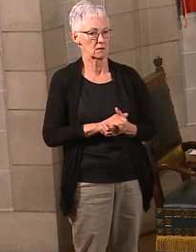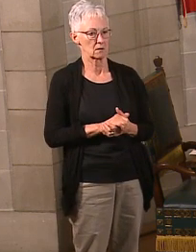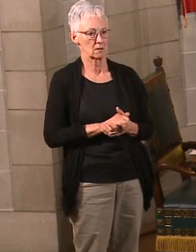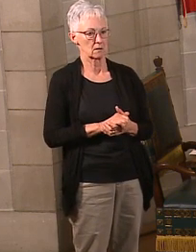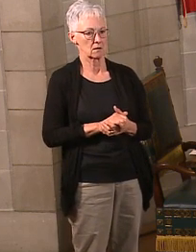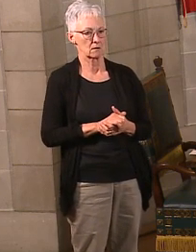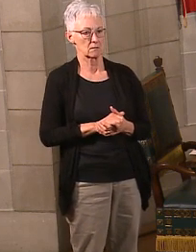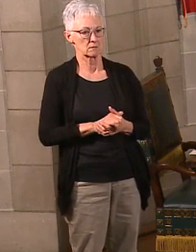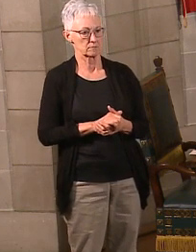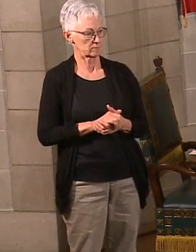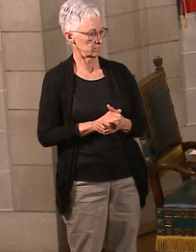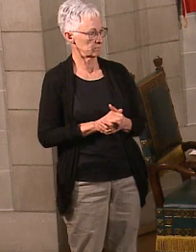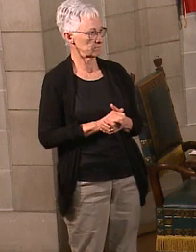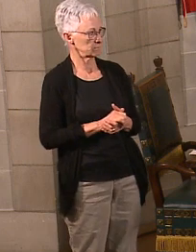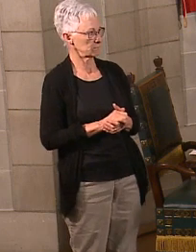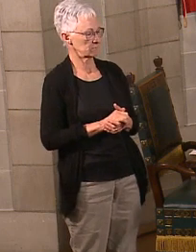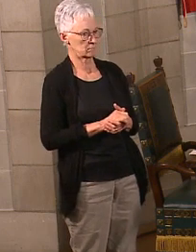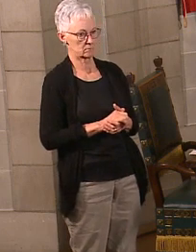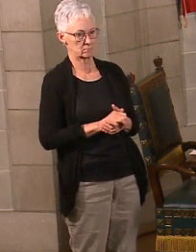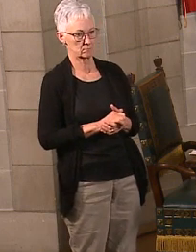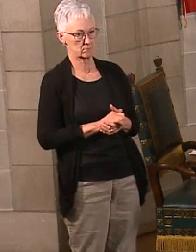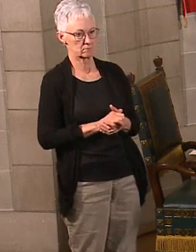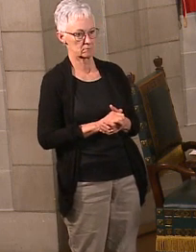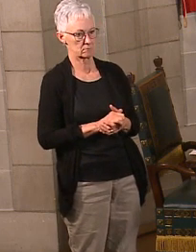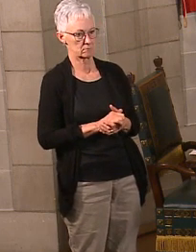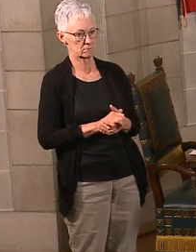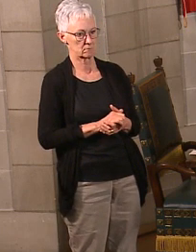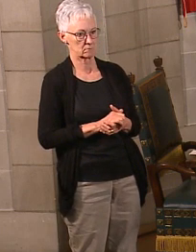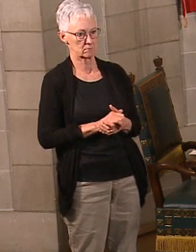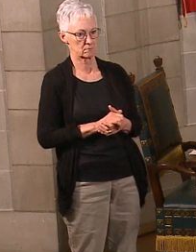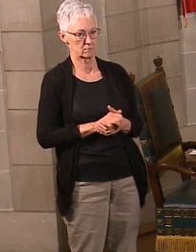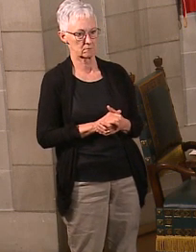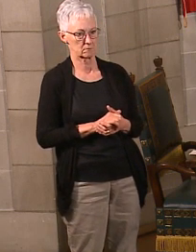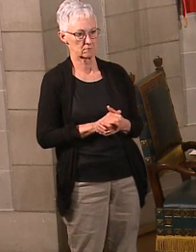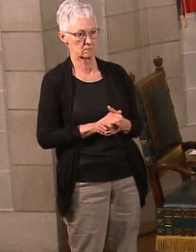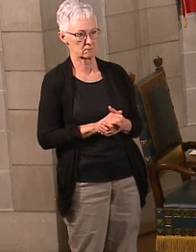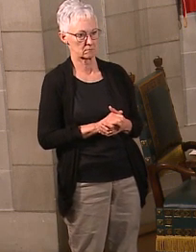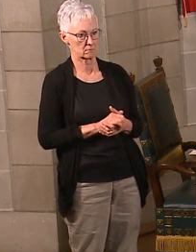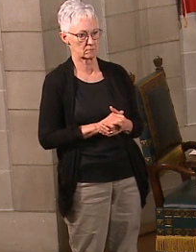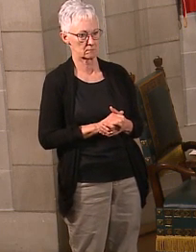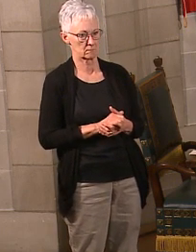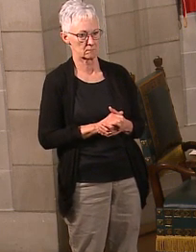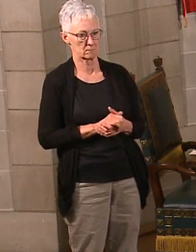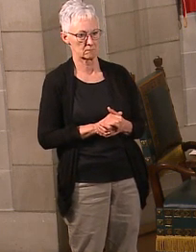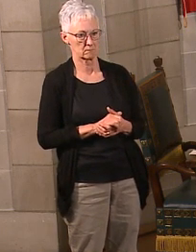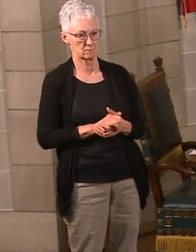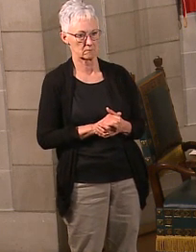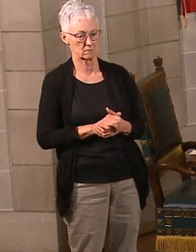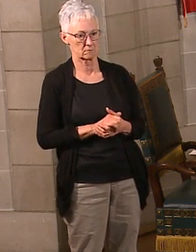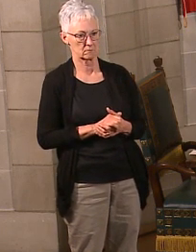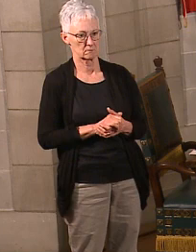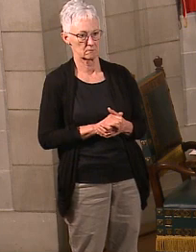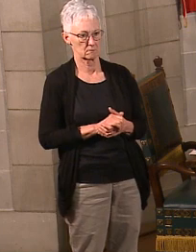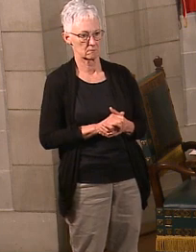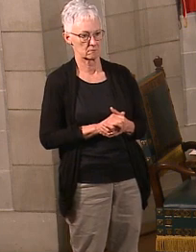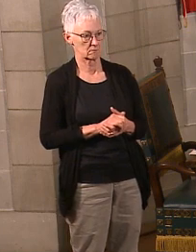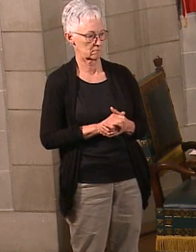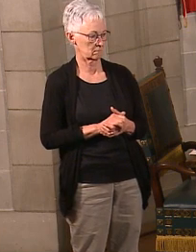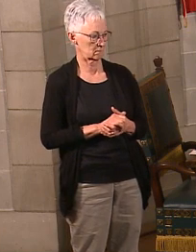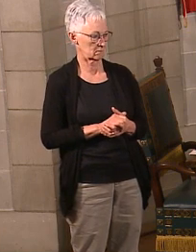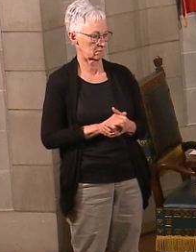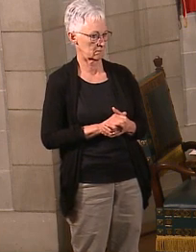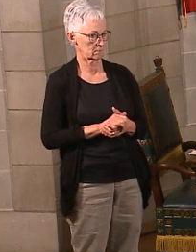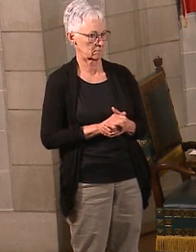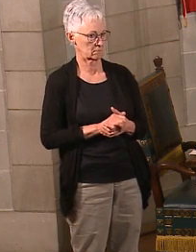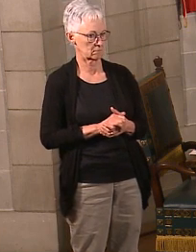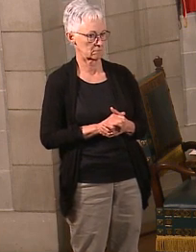weigh in on this question too. Why are states like Iowa, which is pretty similar to Nebraska, how are they able to release some at-risk